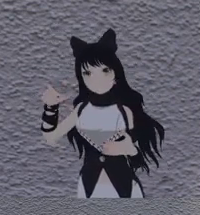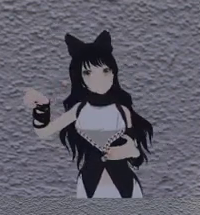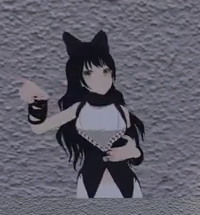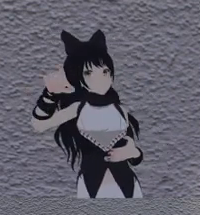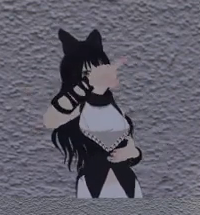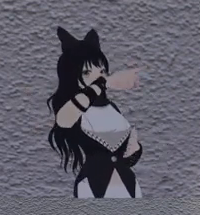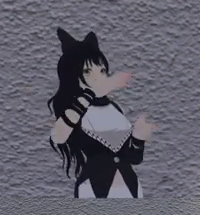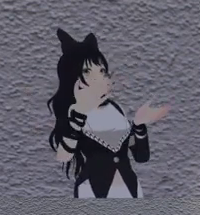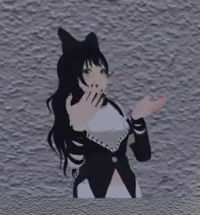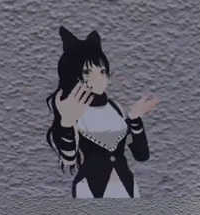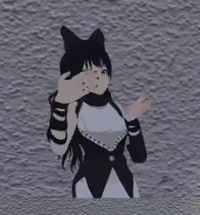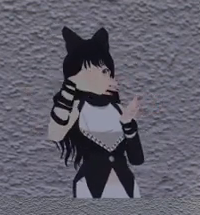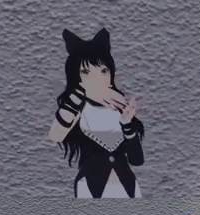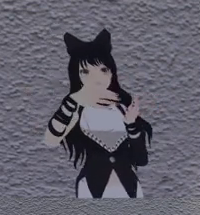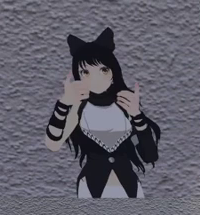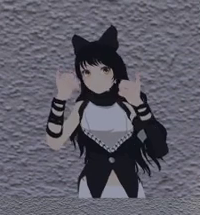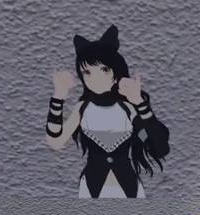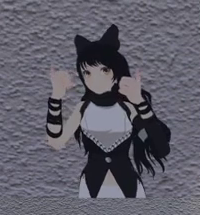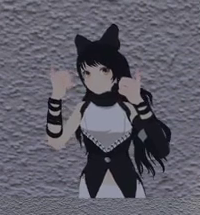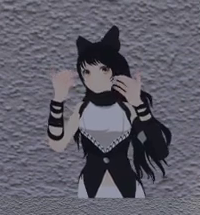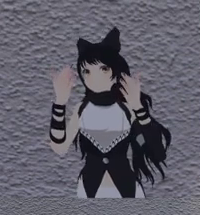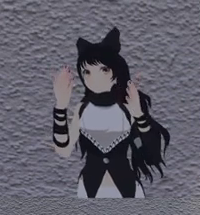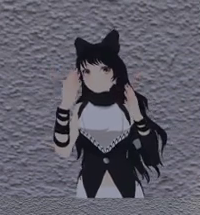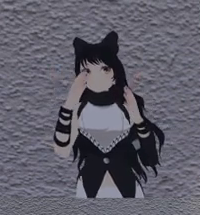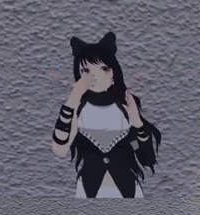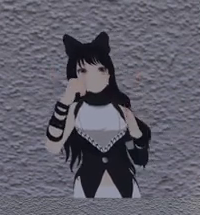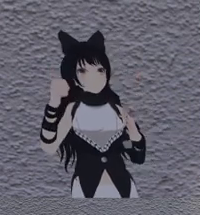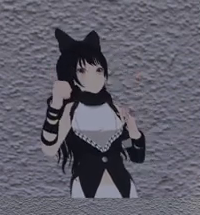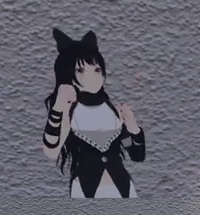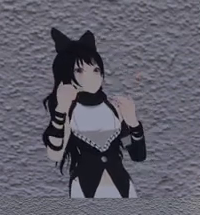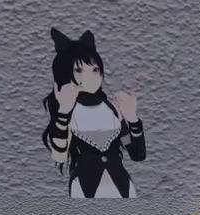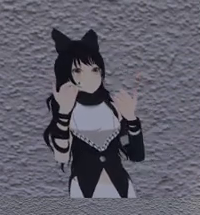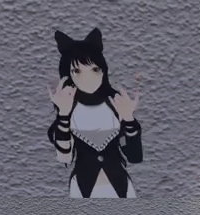So today, it's really nice to see you all again.